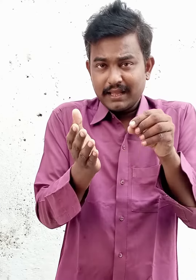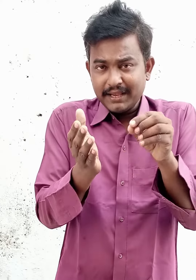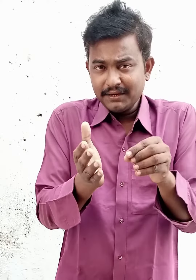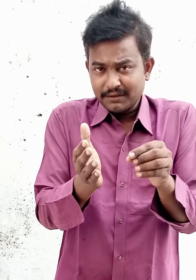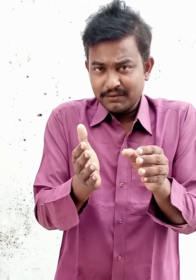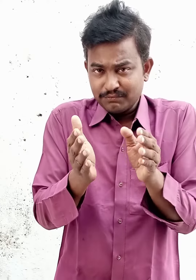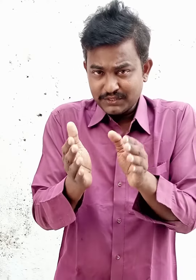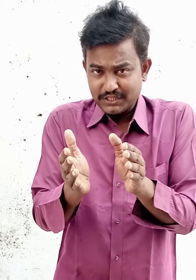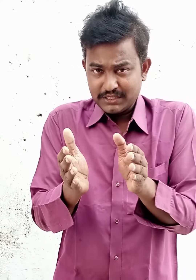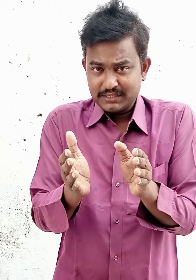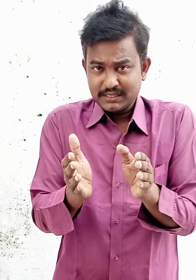Air, which is